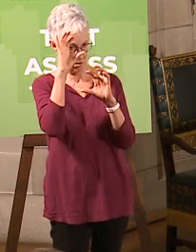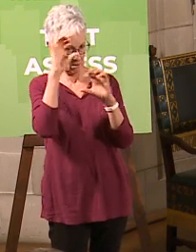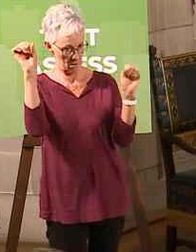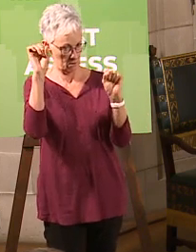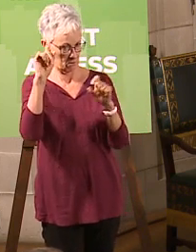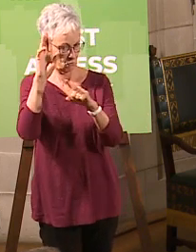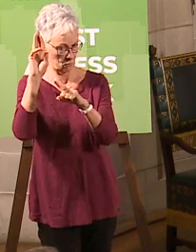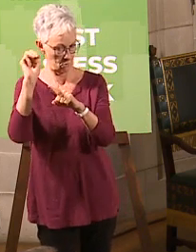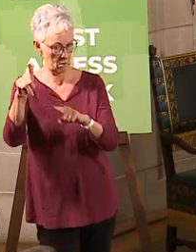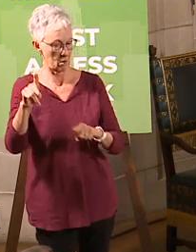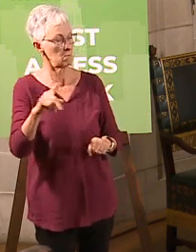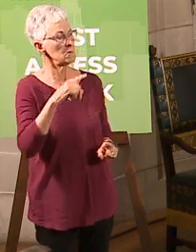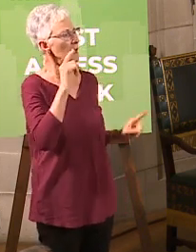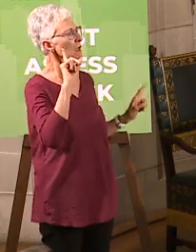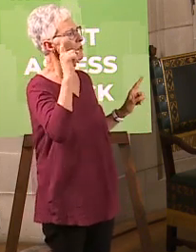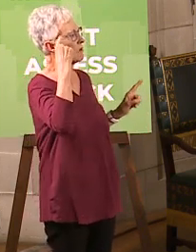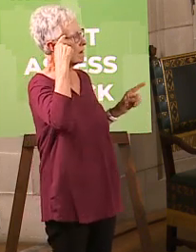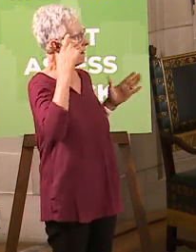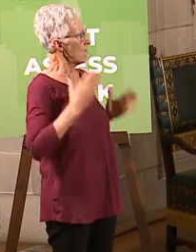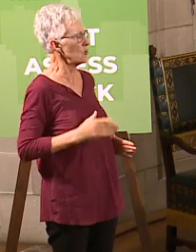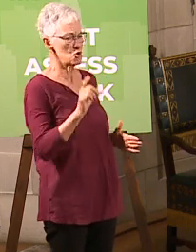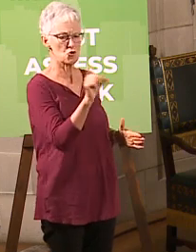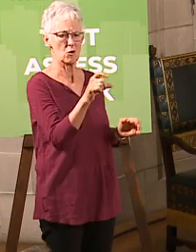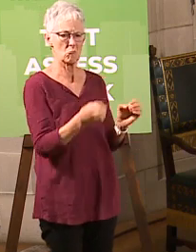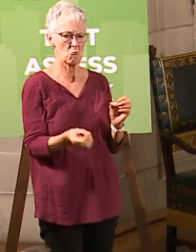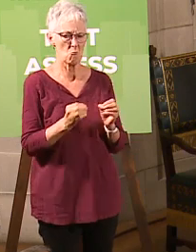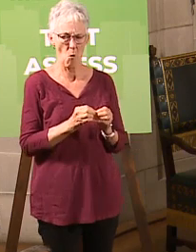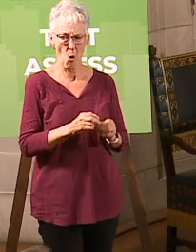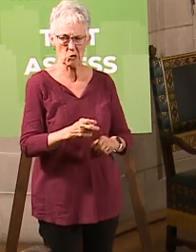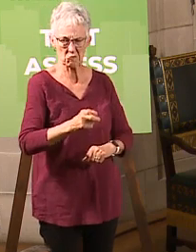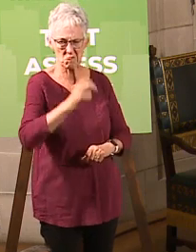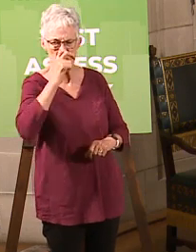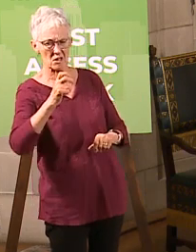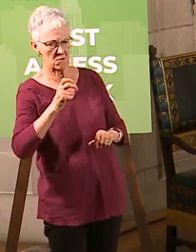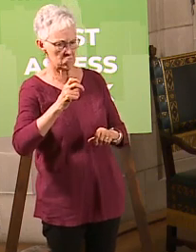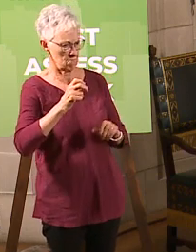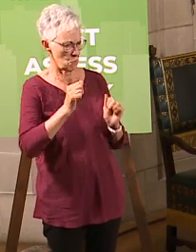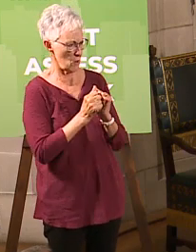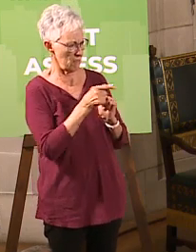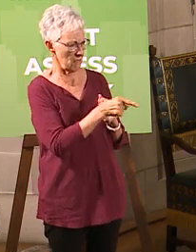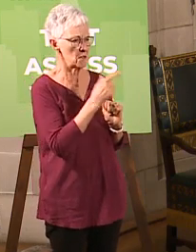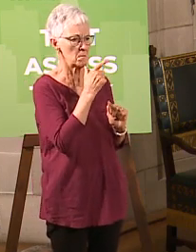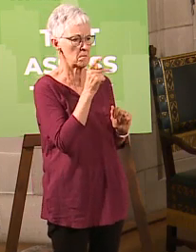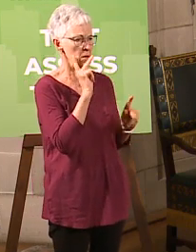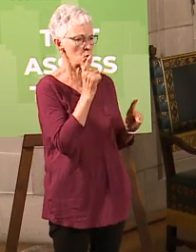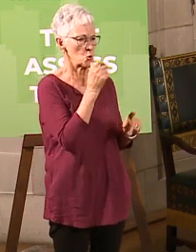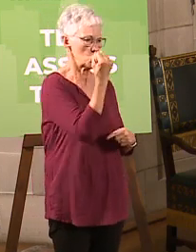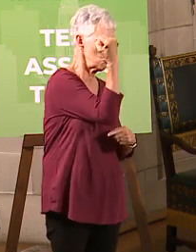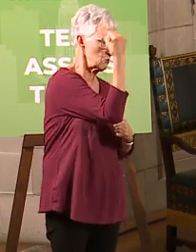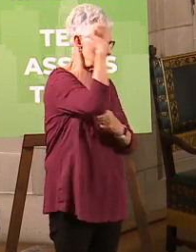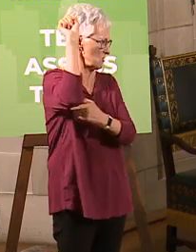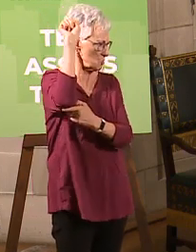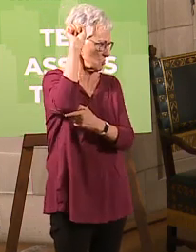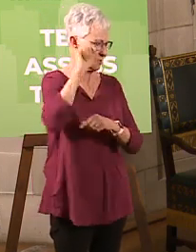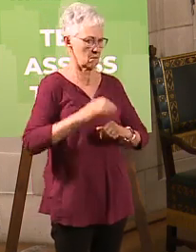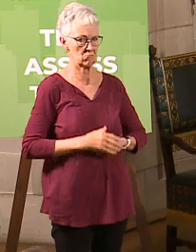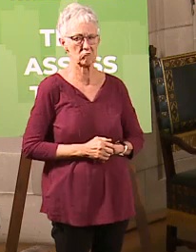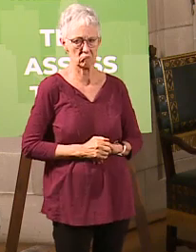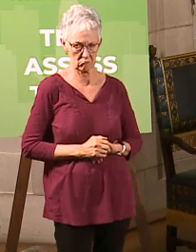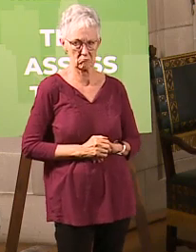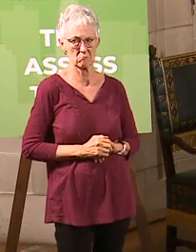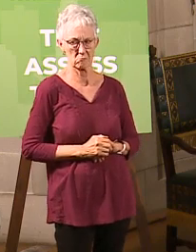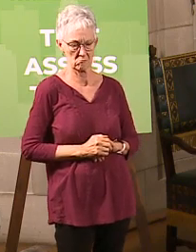honeymooners who want to go to the Caribbean. They're being told by their workplace that if they won't get paid